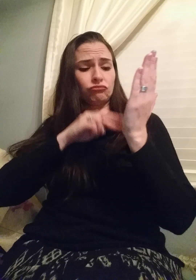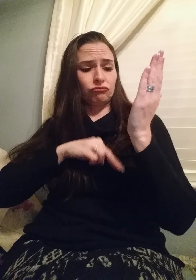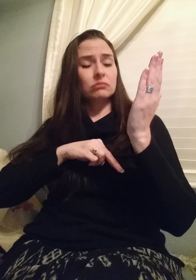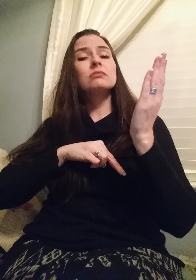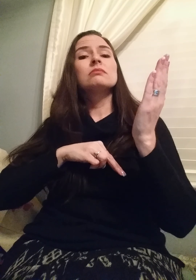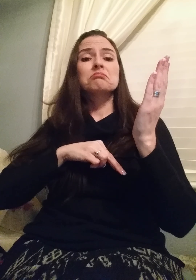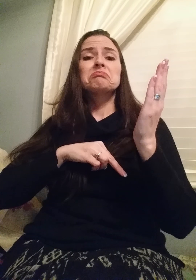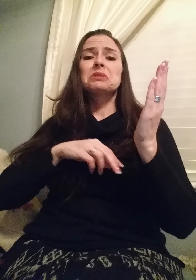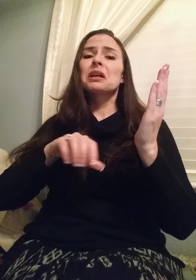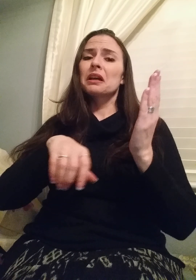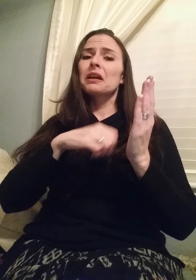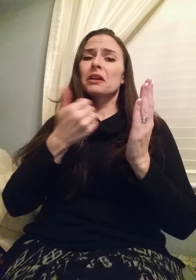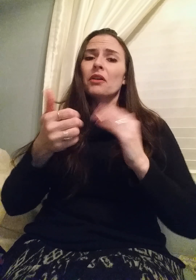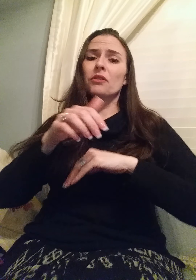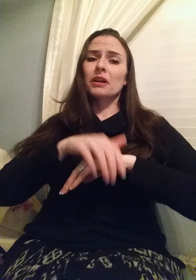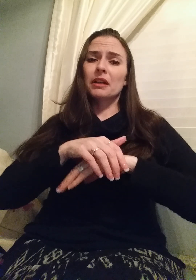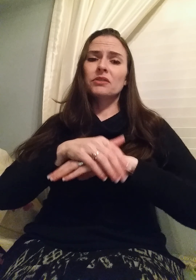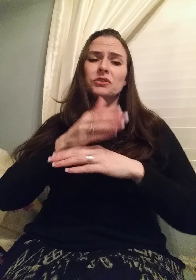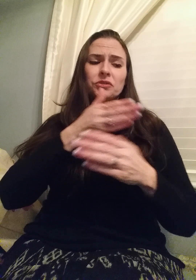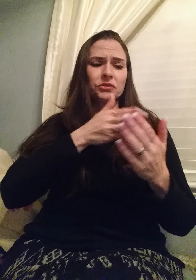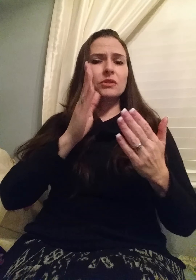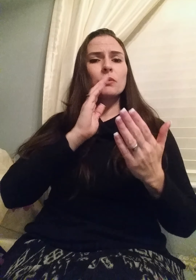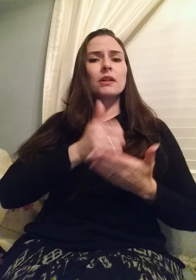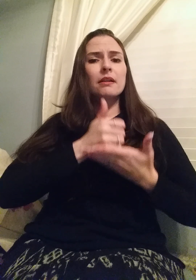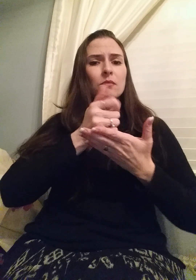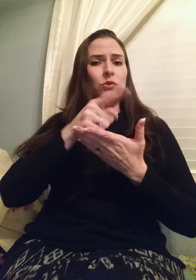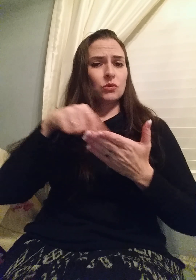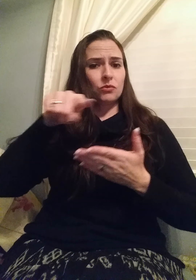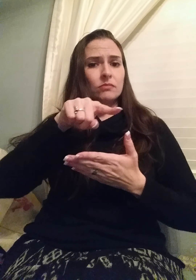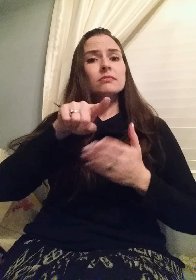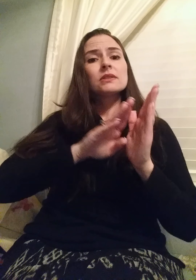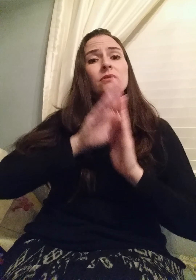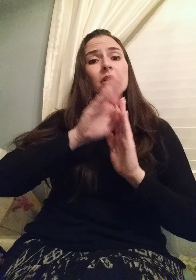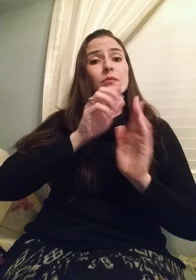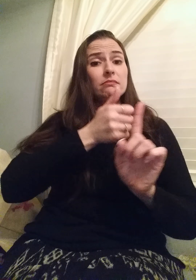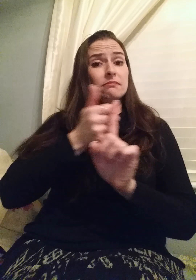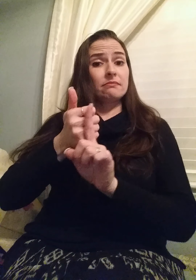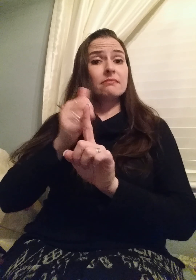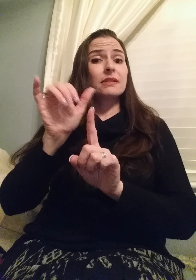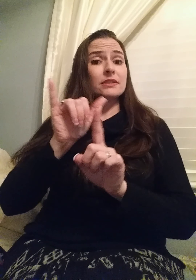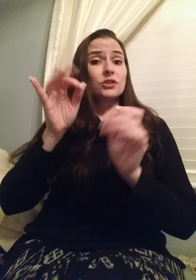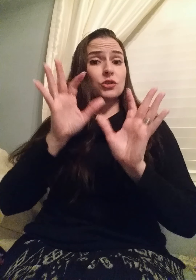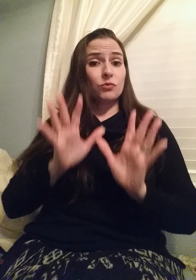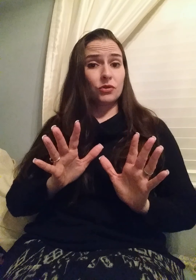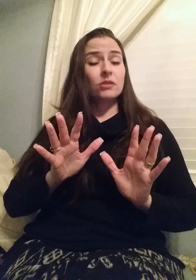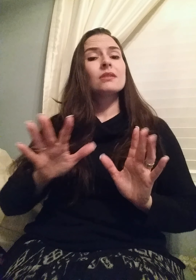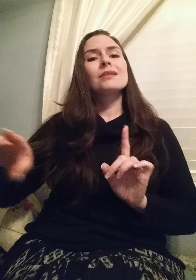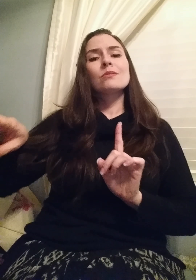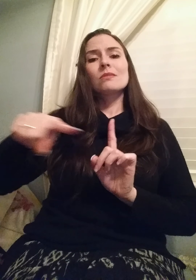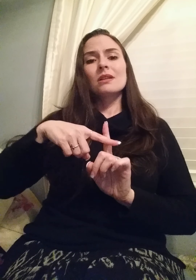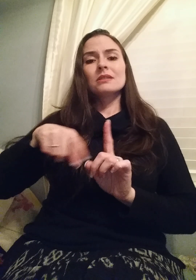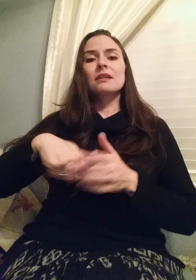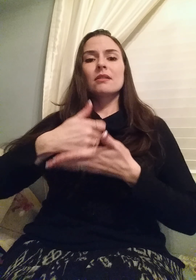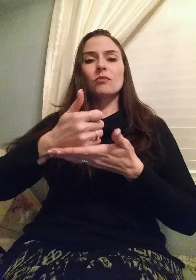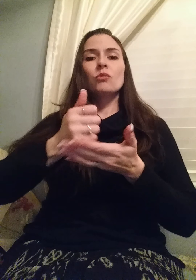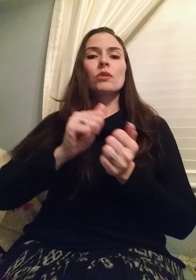interpreter, as well as to help you on the state certification exam, the first portion, which is called the Test of English Proficiency.